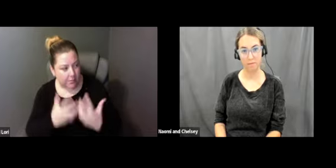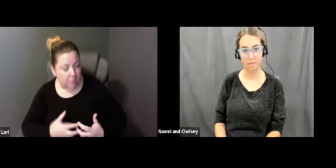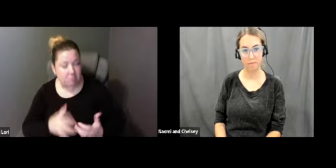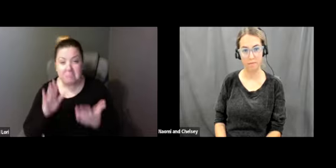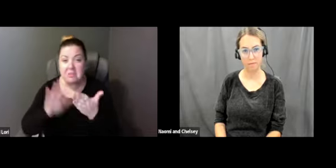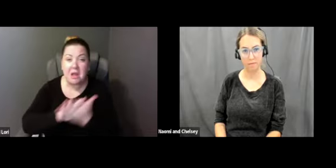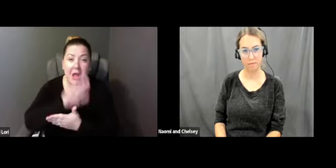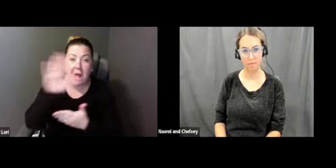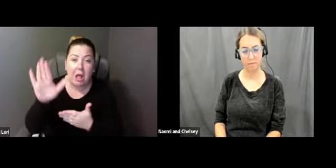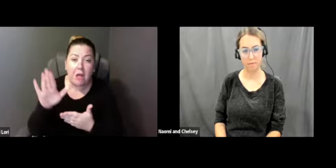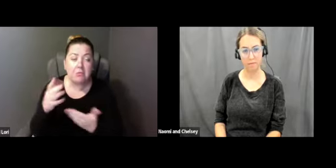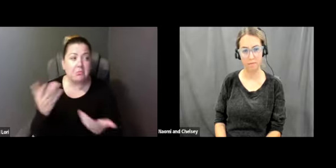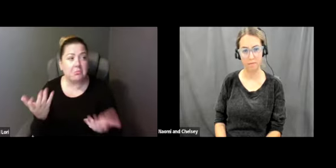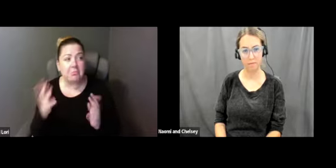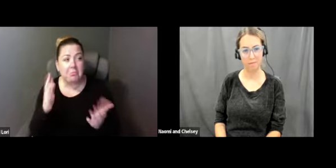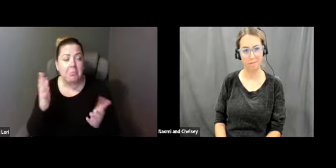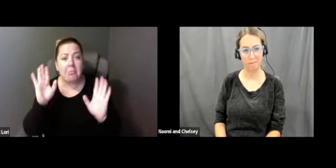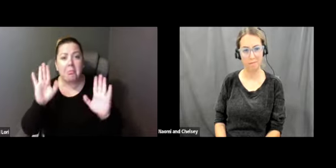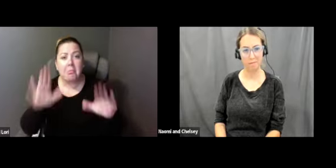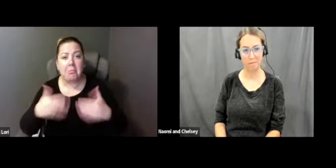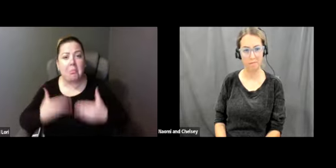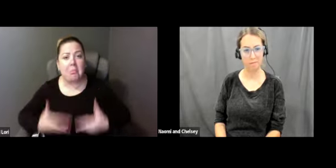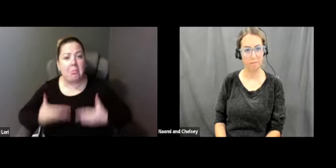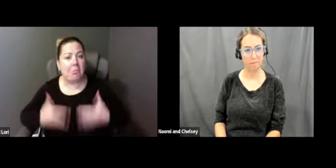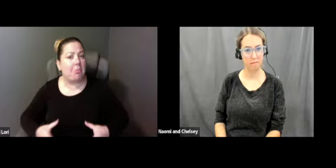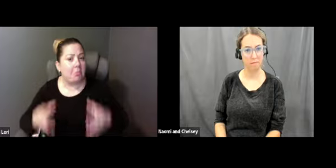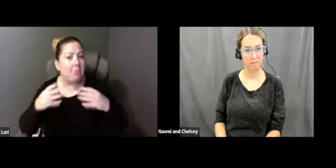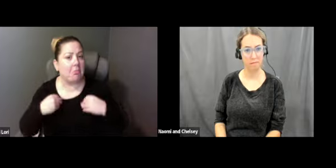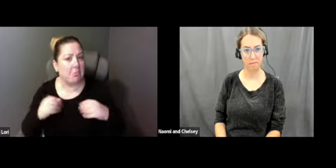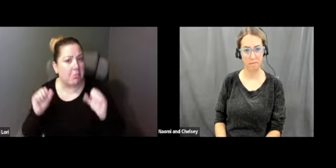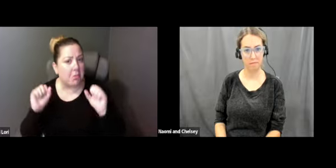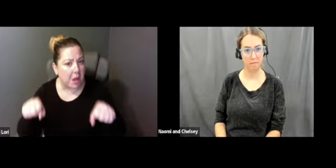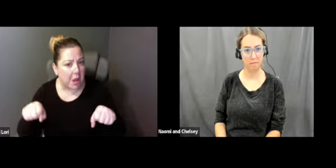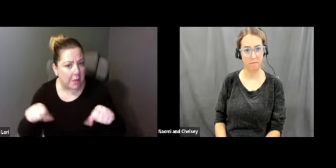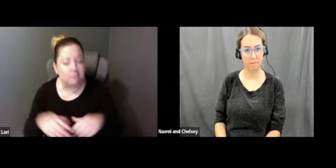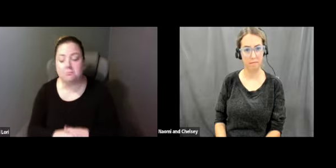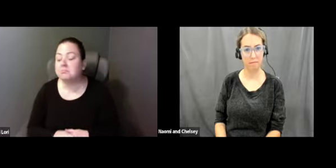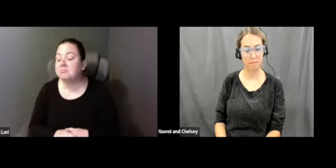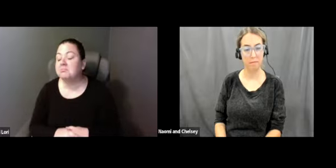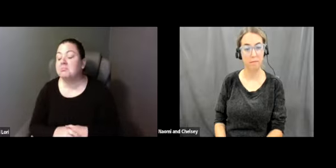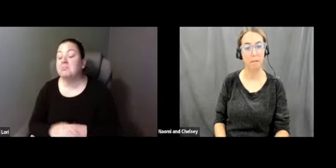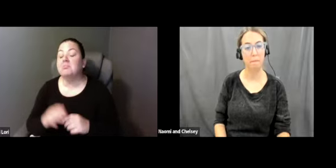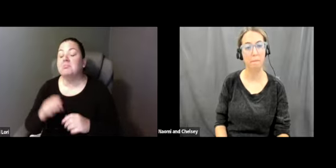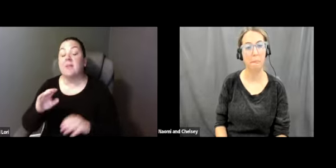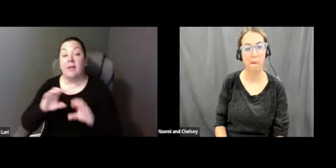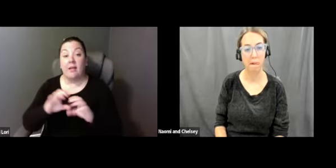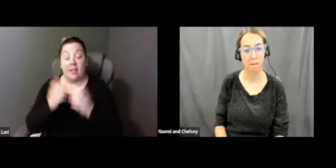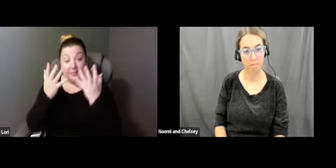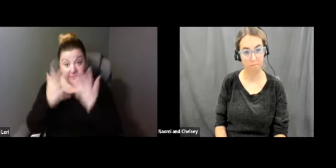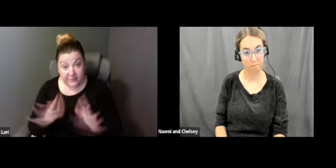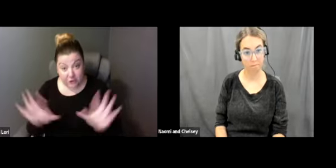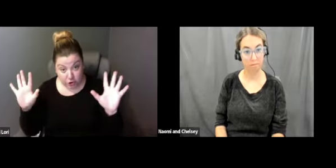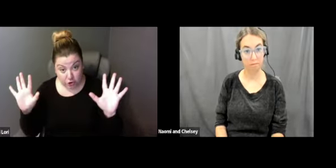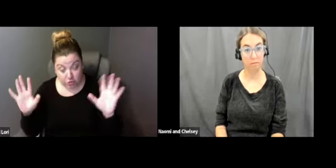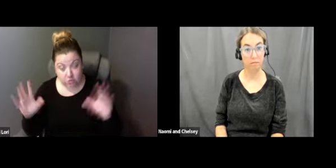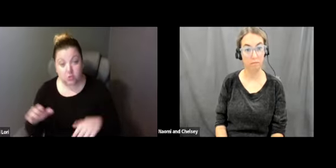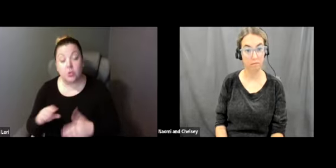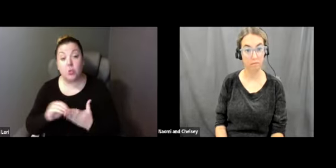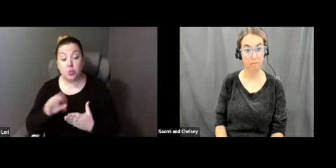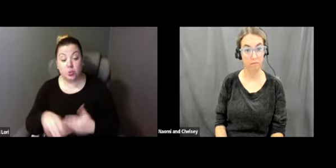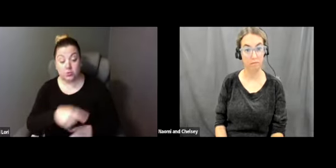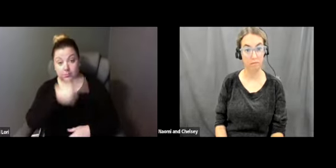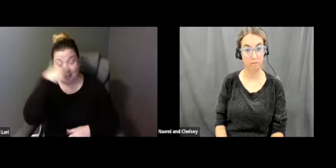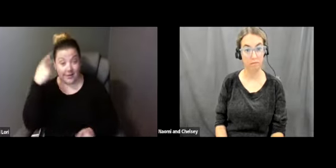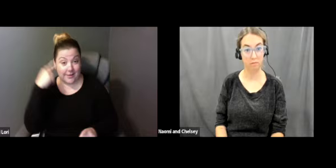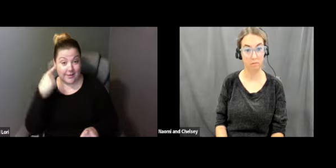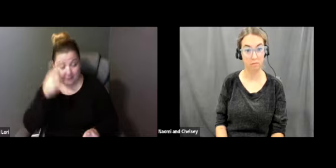that. I took this post-secondary job, and it was just for an English class. And then after the class, the student who was a black deaf male wanted